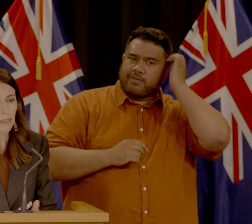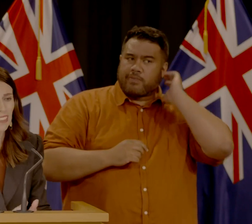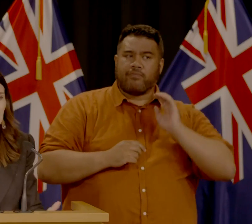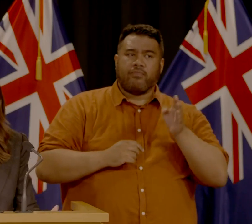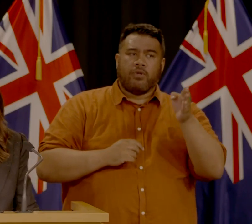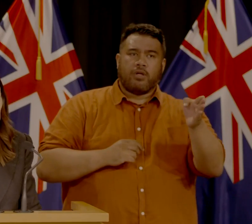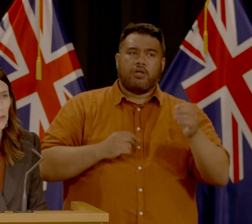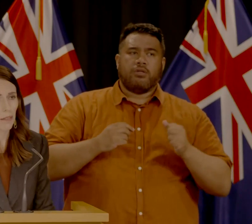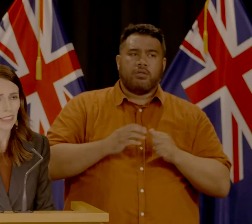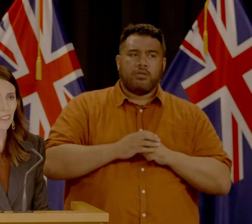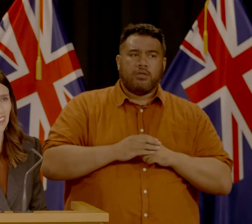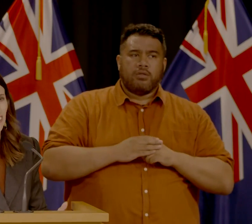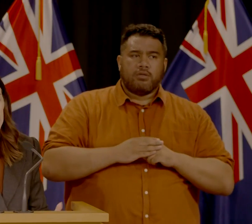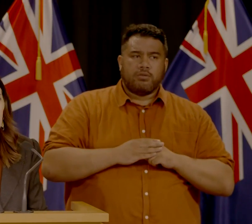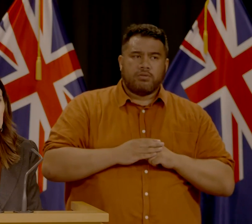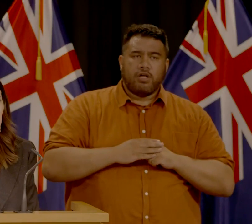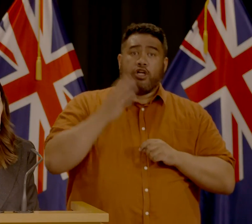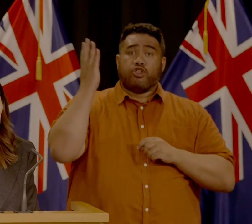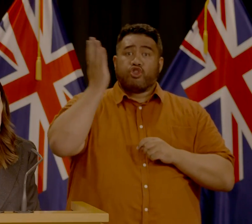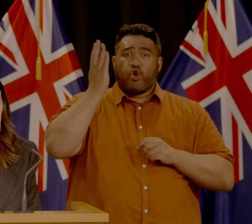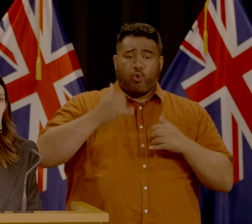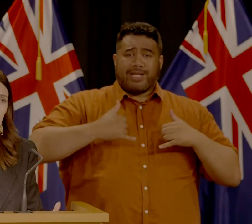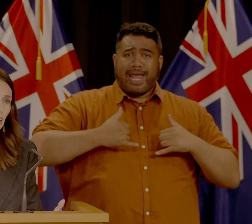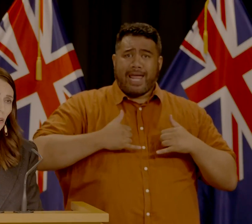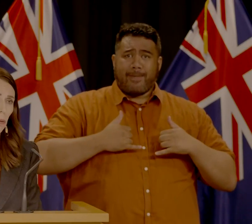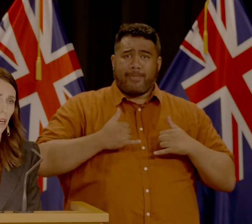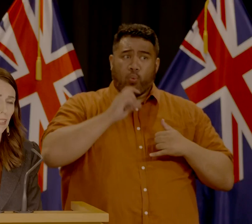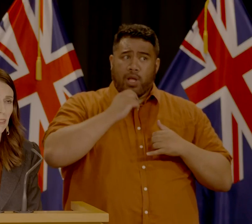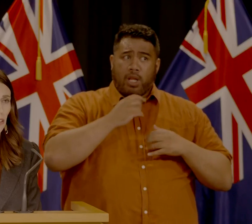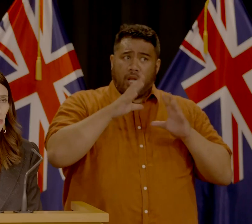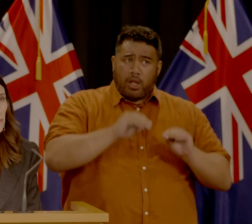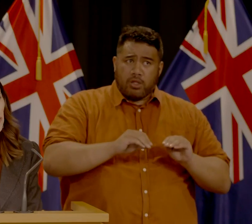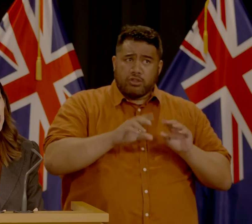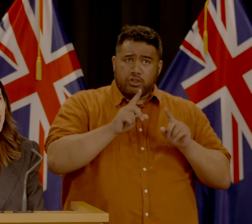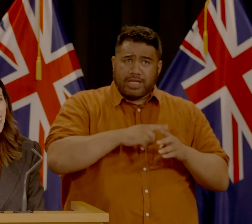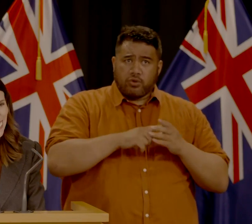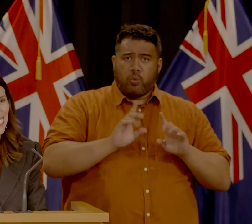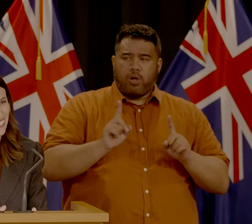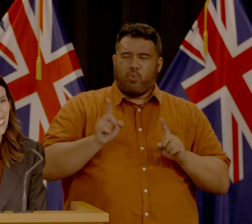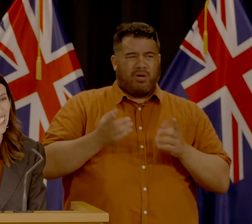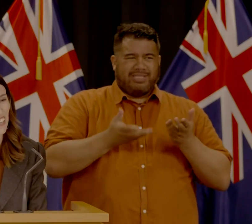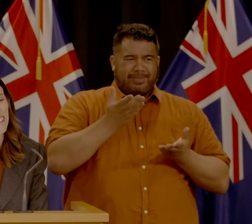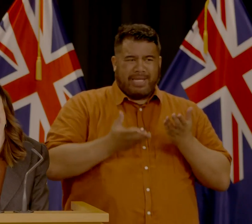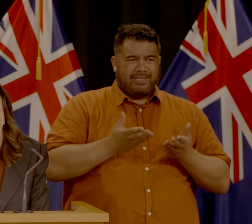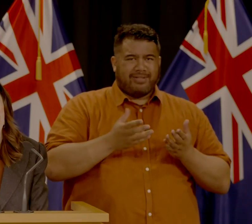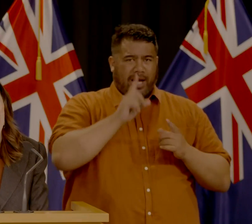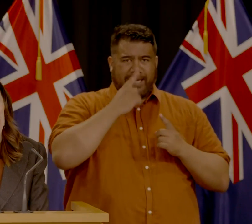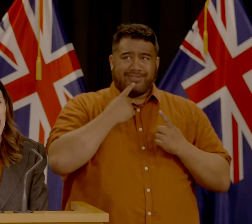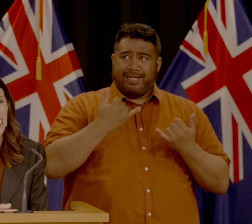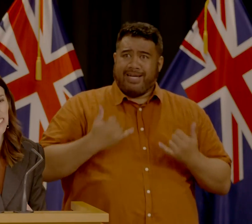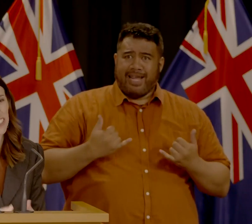School camps, again, some of this will come down to the size of camps and the way that they're operating. So I'm not going to here and now